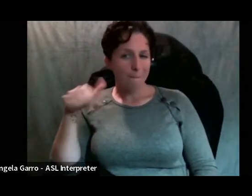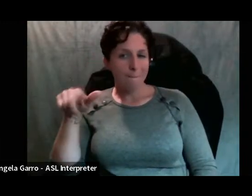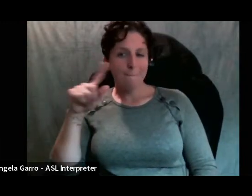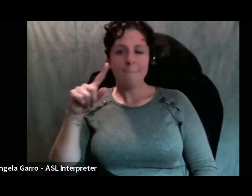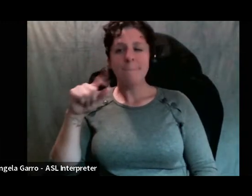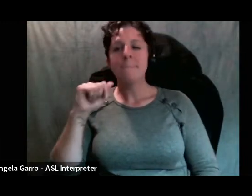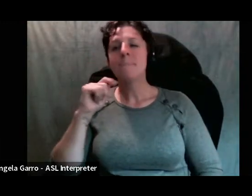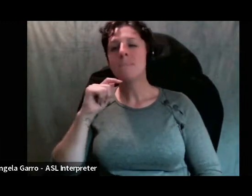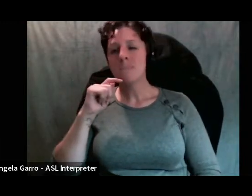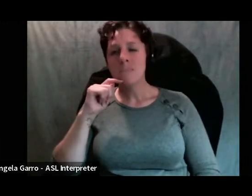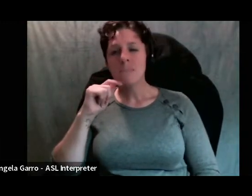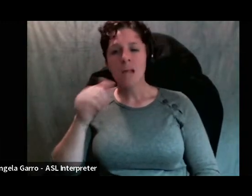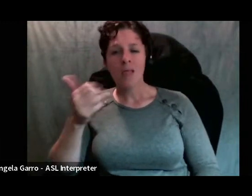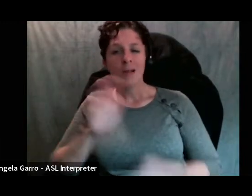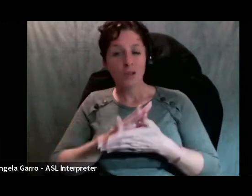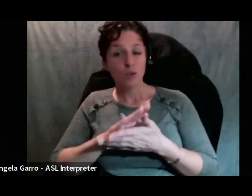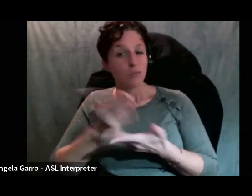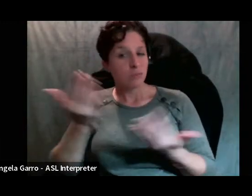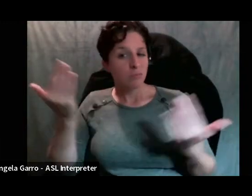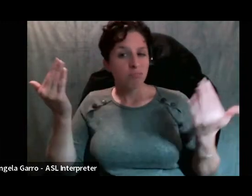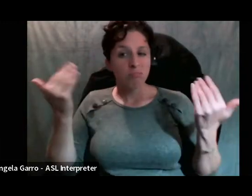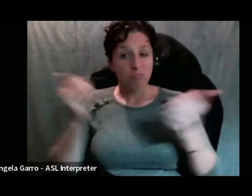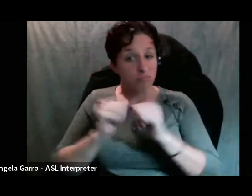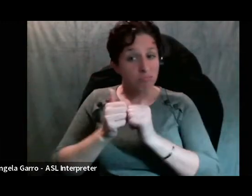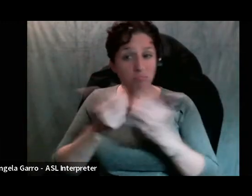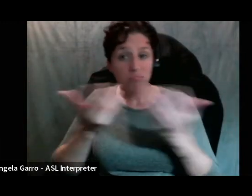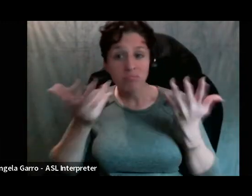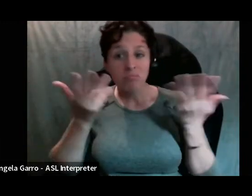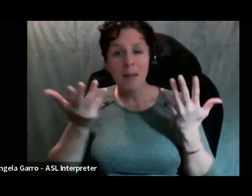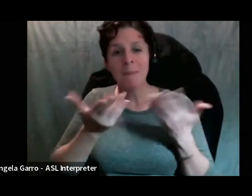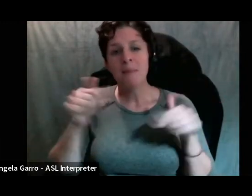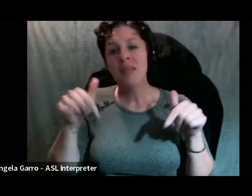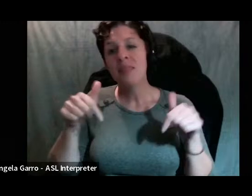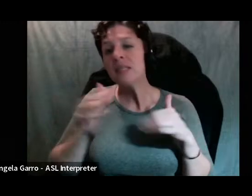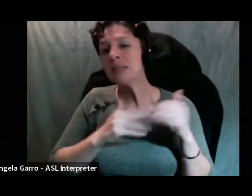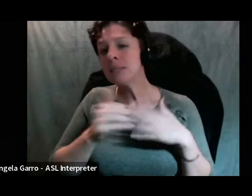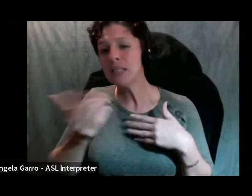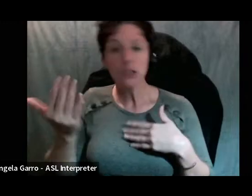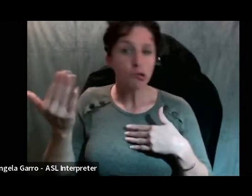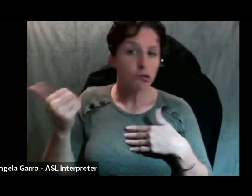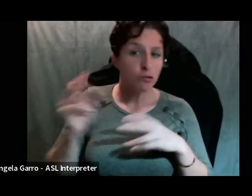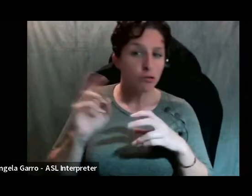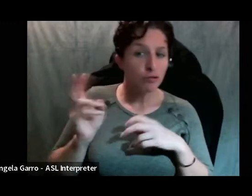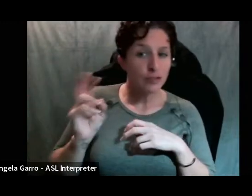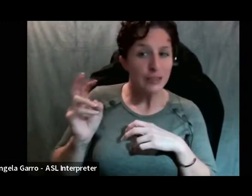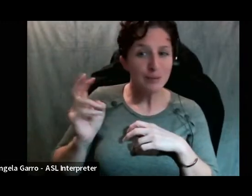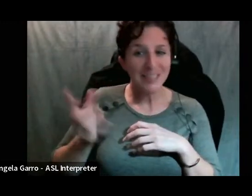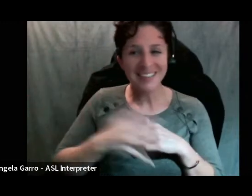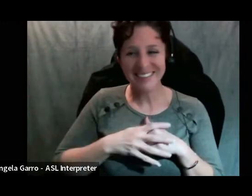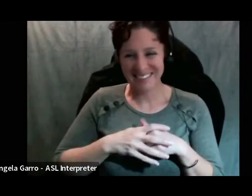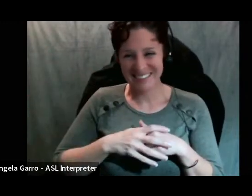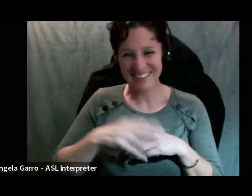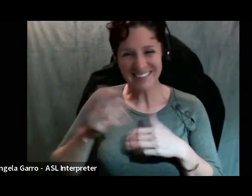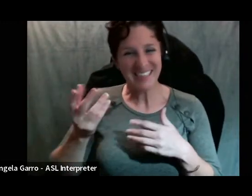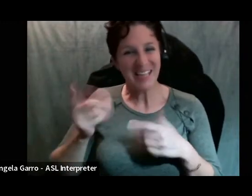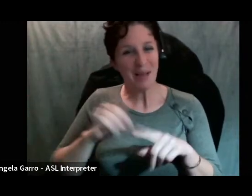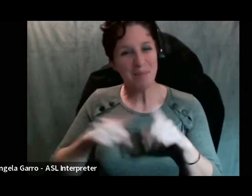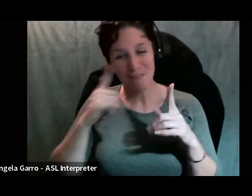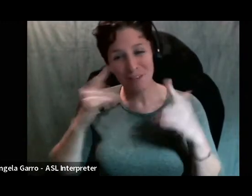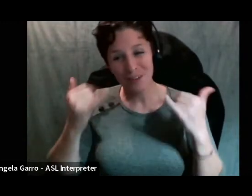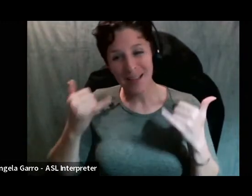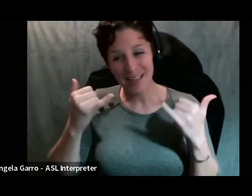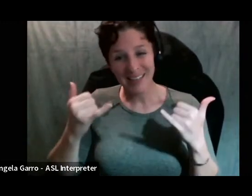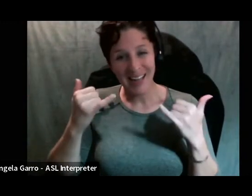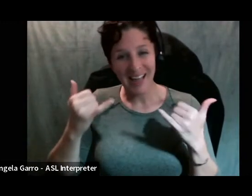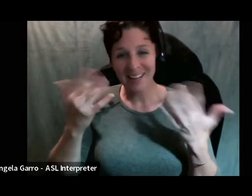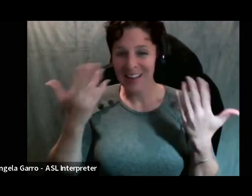little competition. You know, maybe even this building, transportation. But for right now, it's sort of,